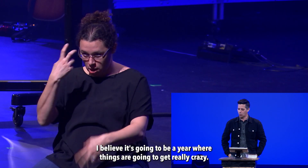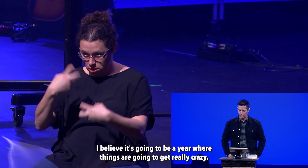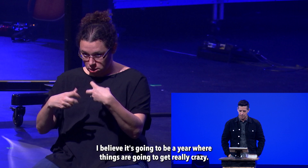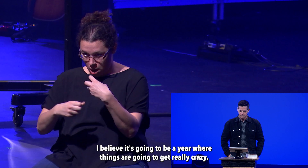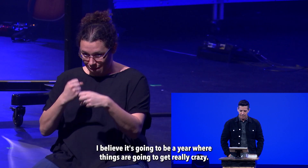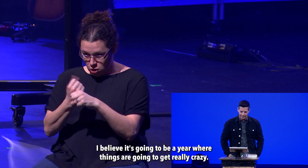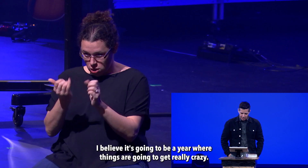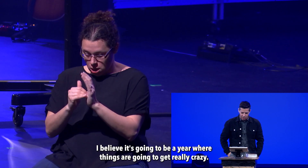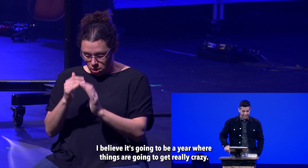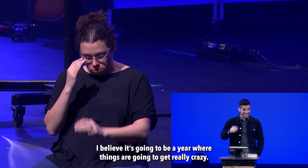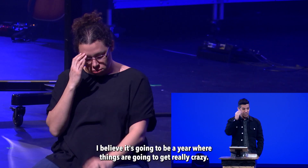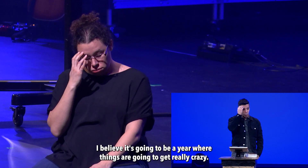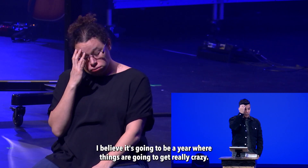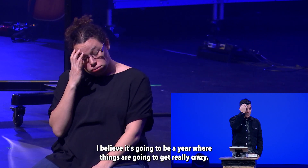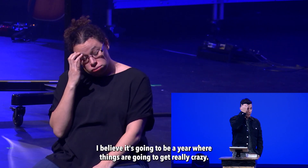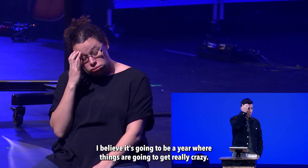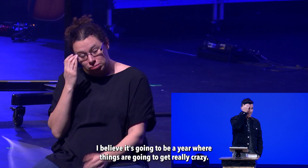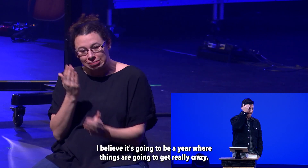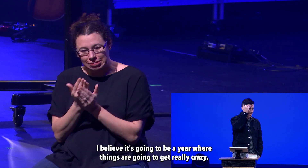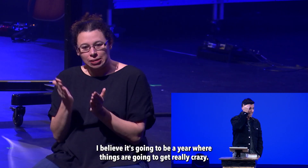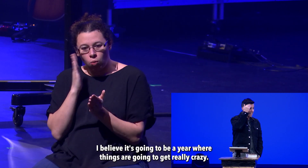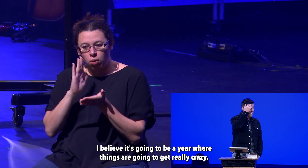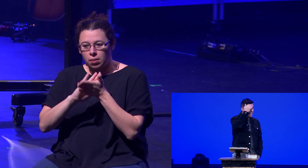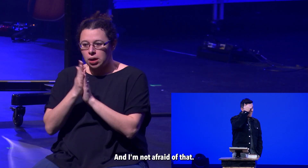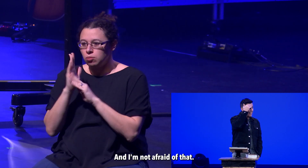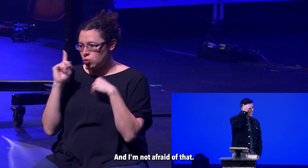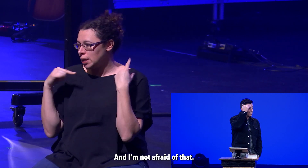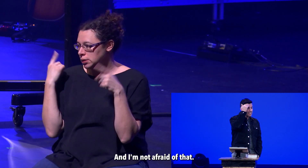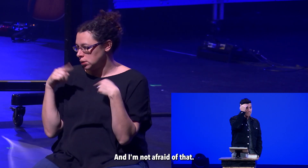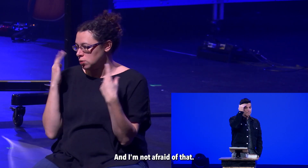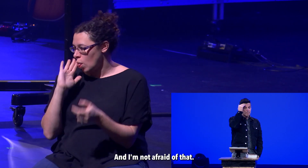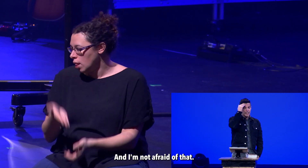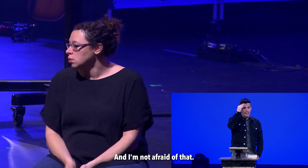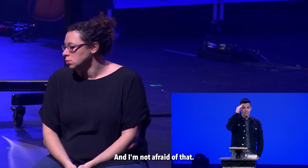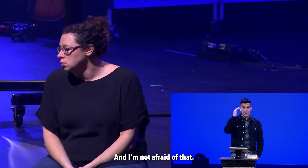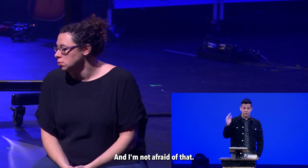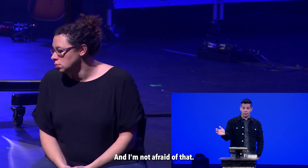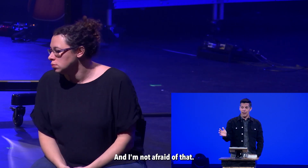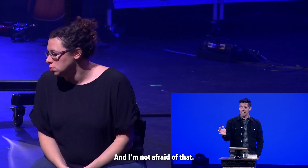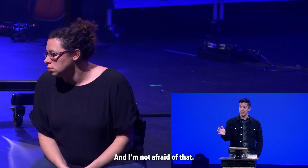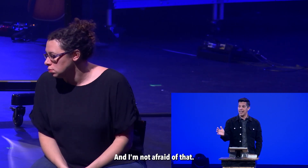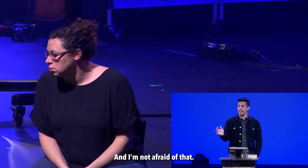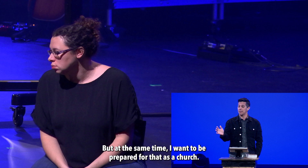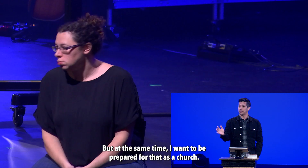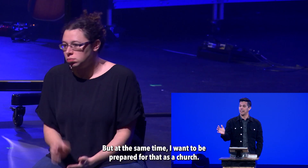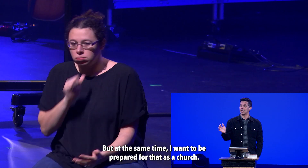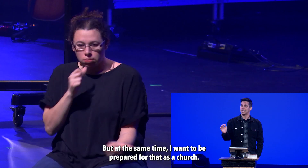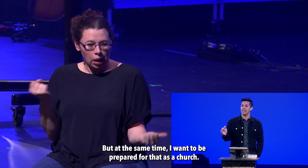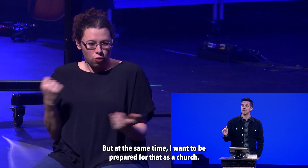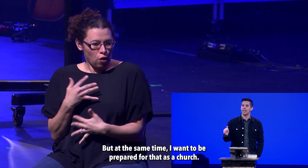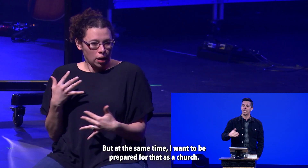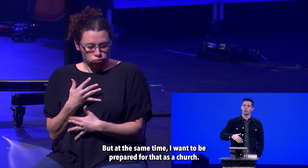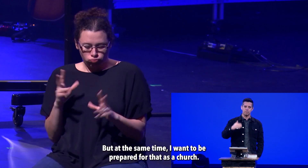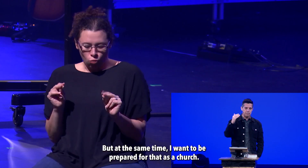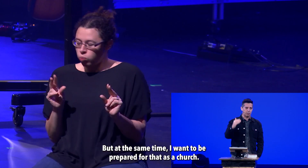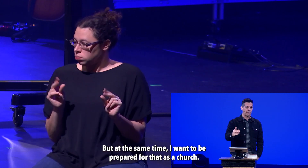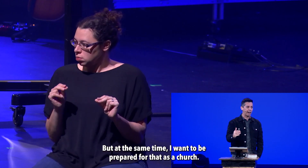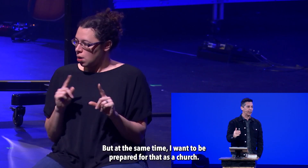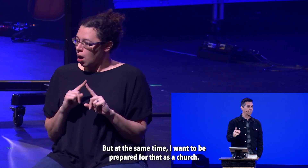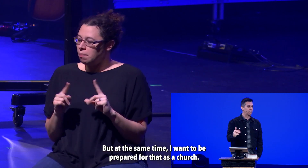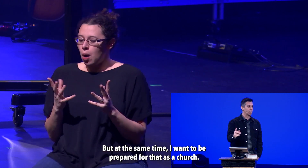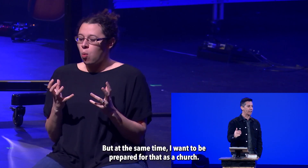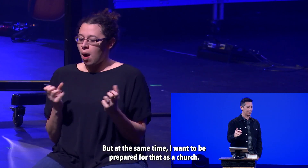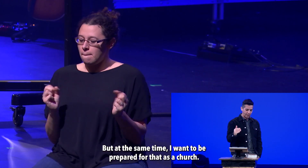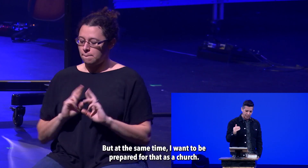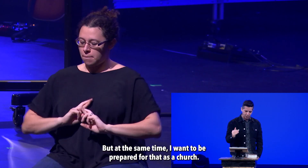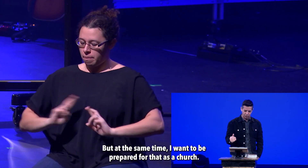a year where things are going to get really crazy. And I'm not afraid of that, but at the same time, I want to be